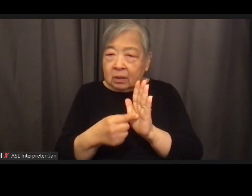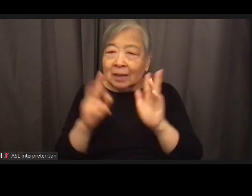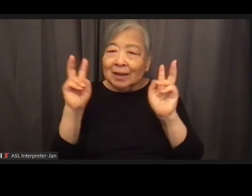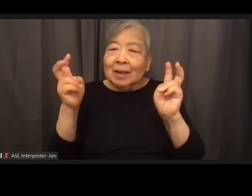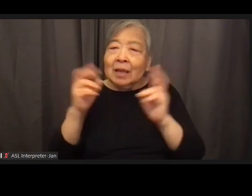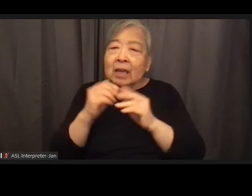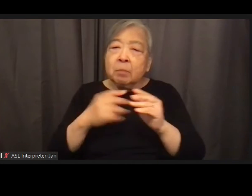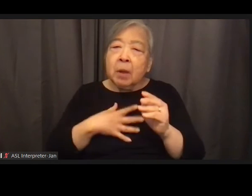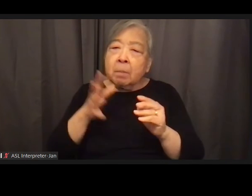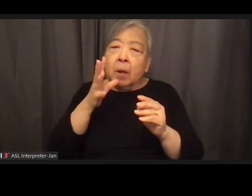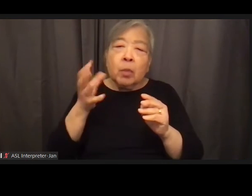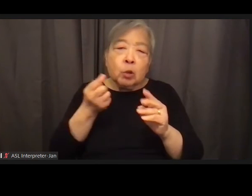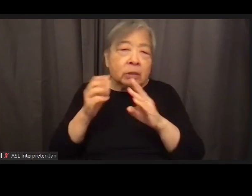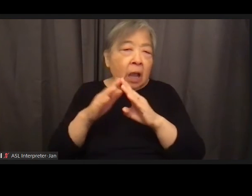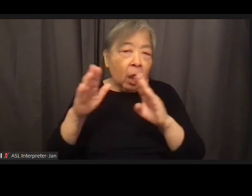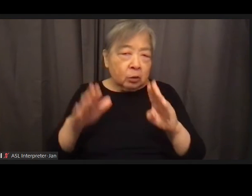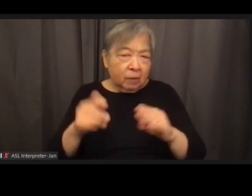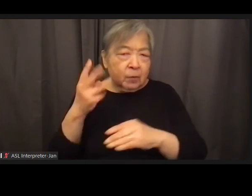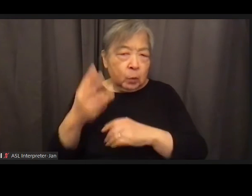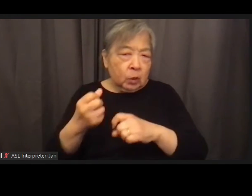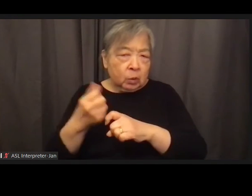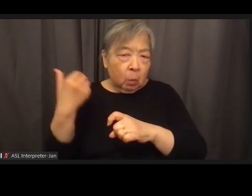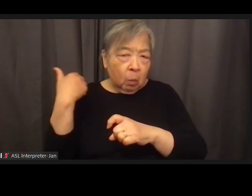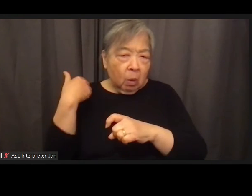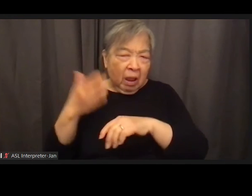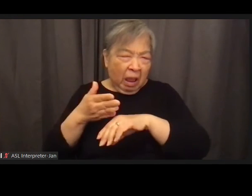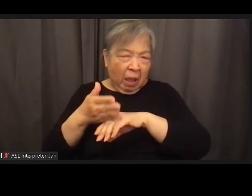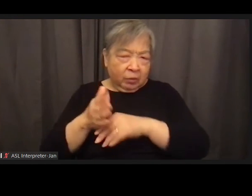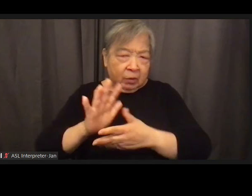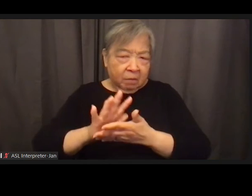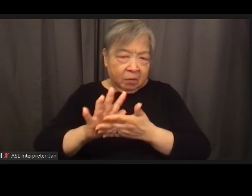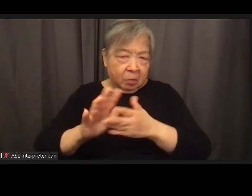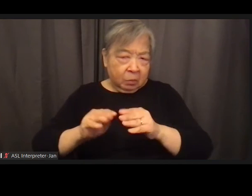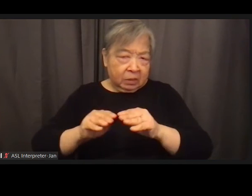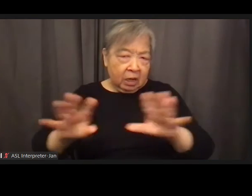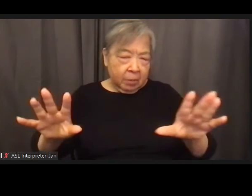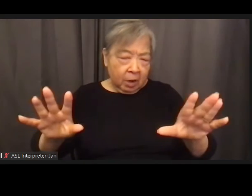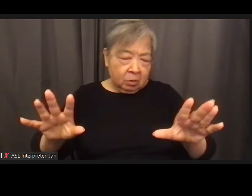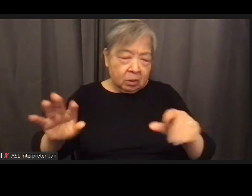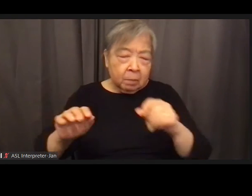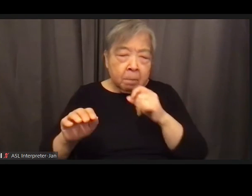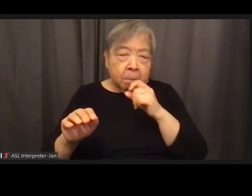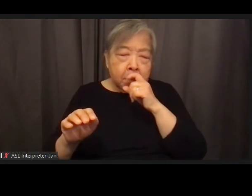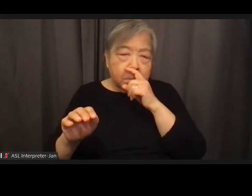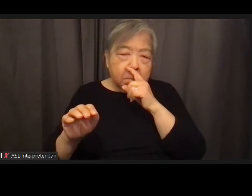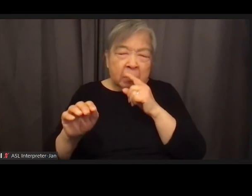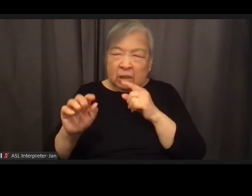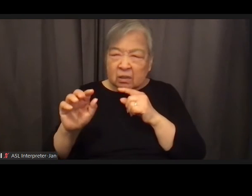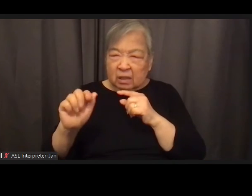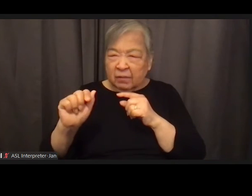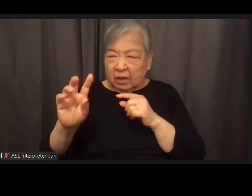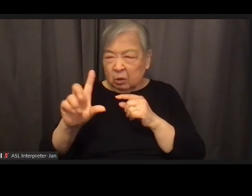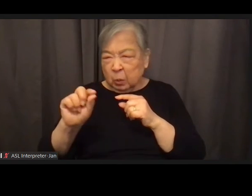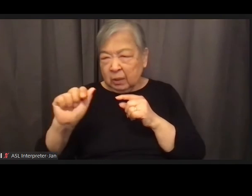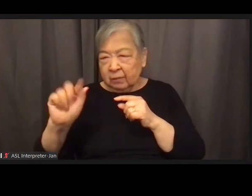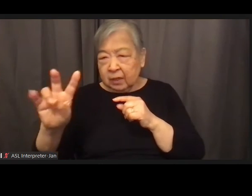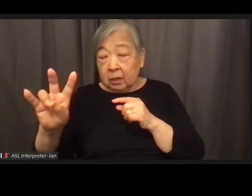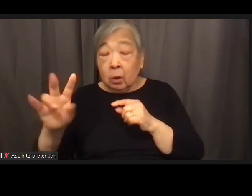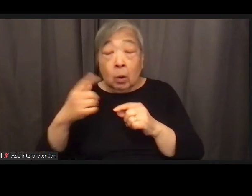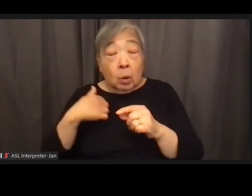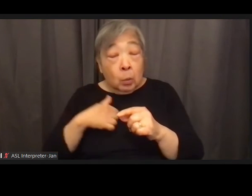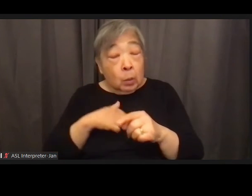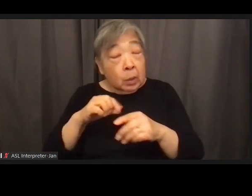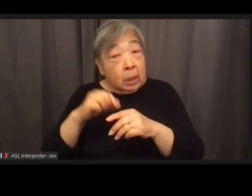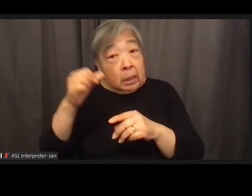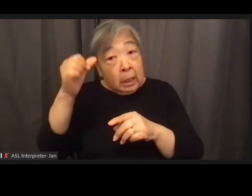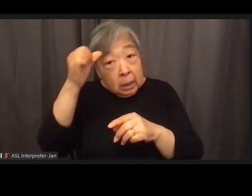that a few years ago, after the film came out in 17, we were in India, and were invited